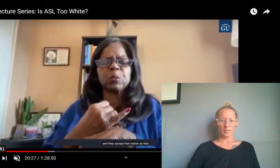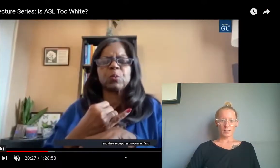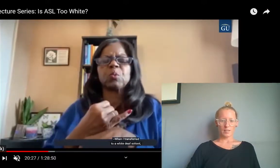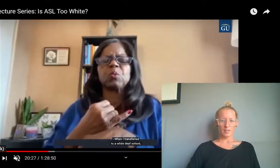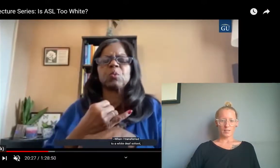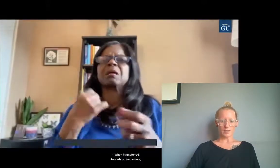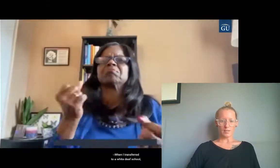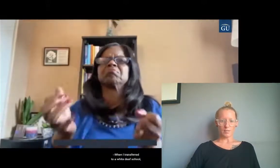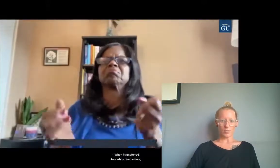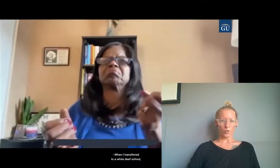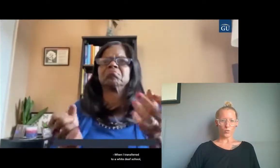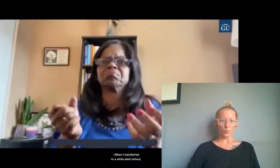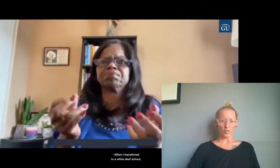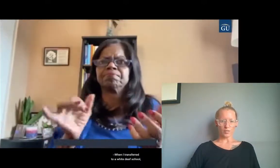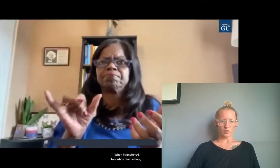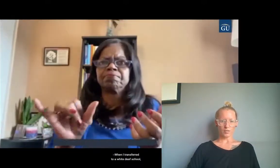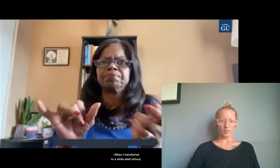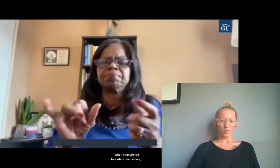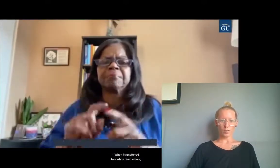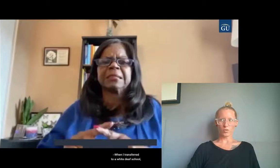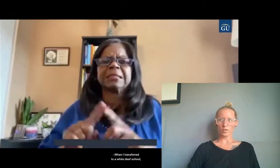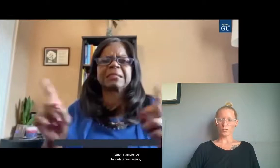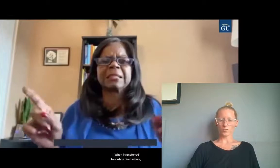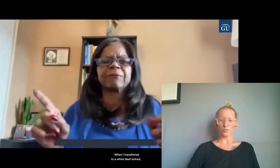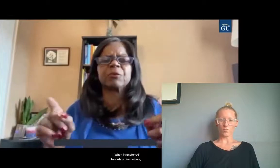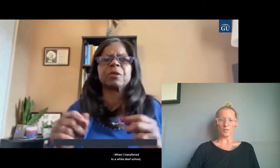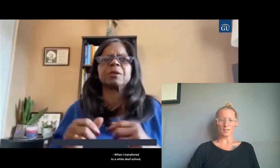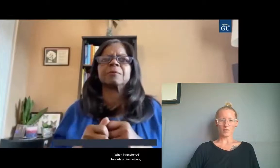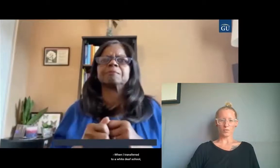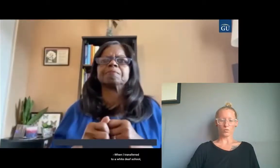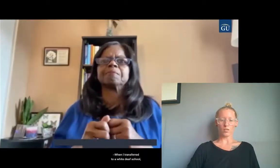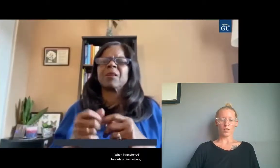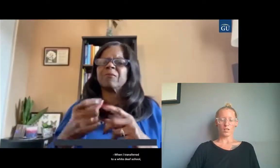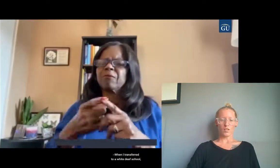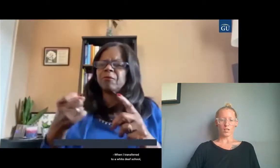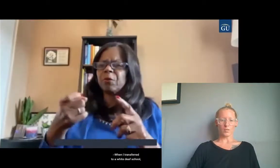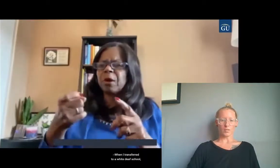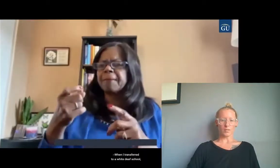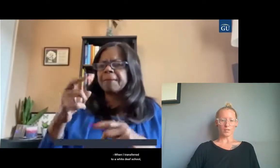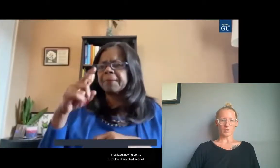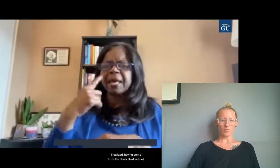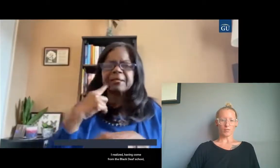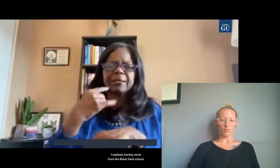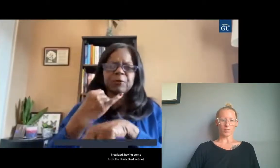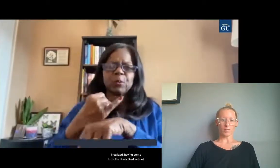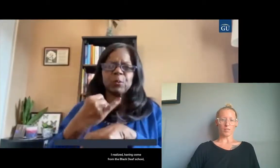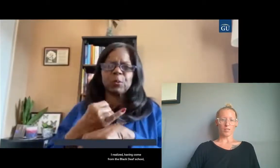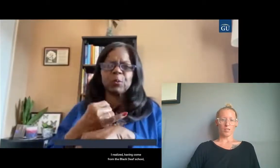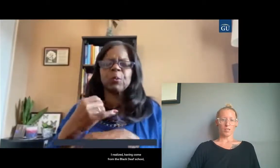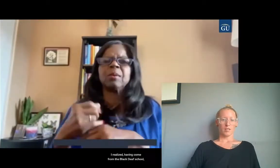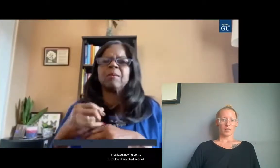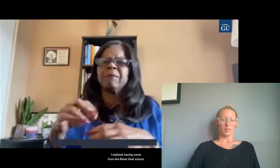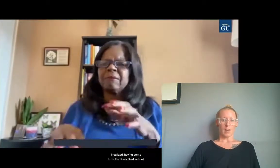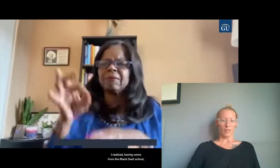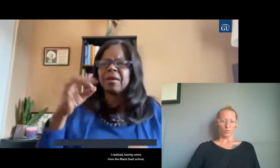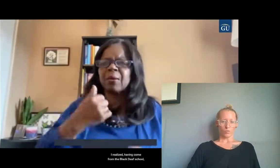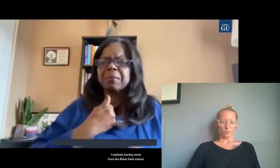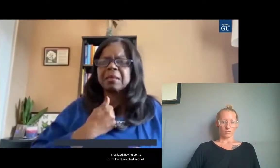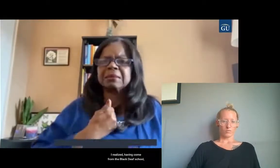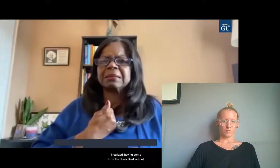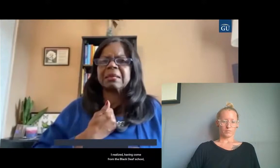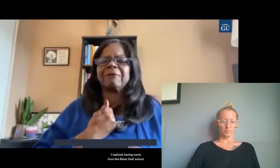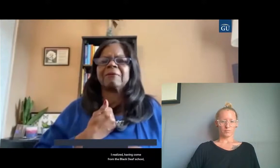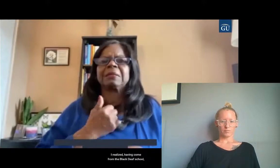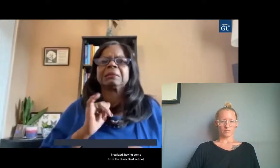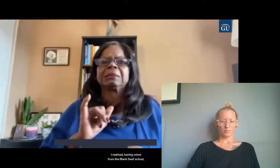And that's seen as inappropriate. When I transferred to a white deaf school, it was completely different from the black